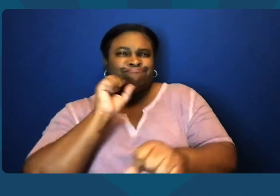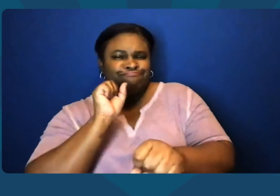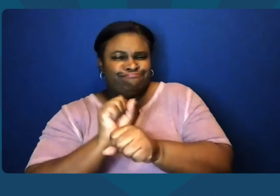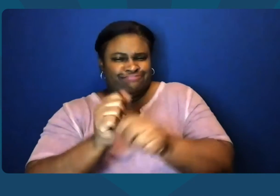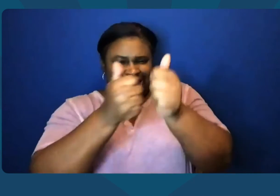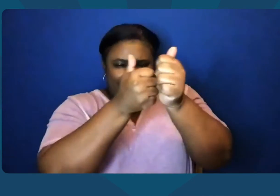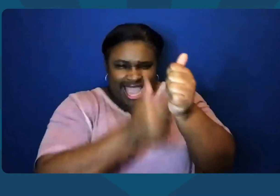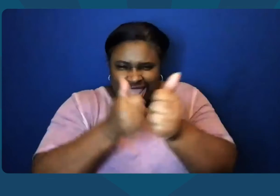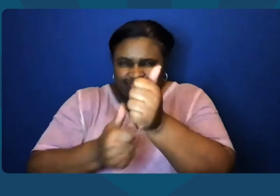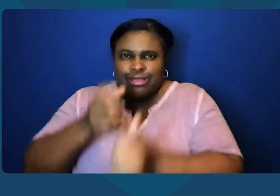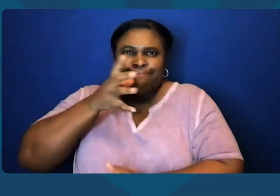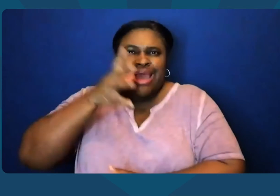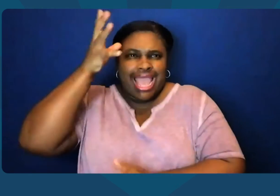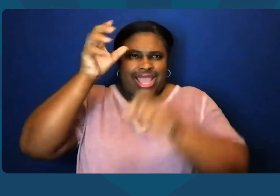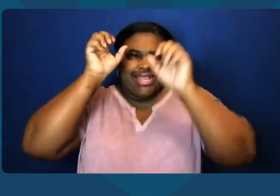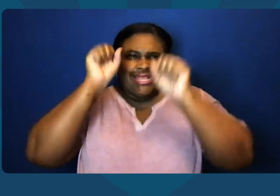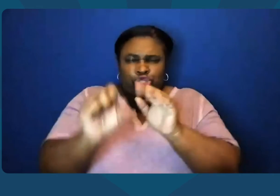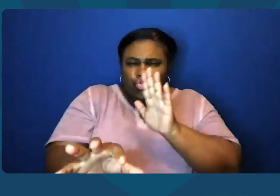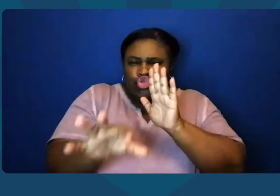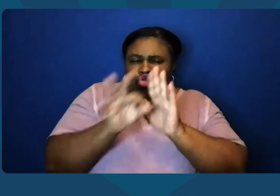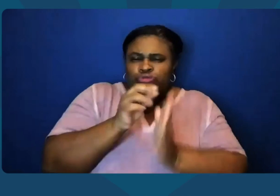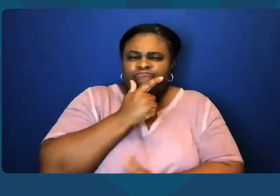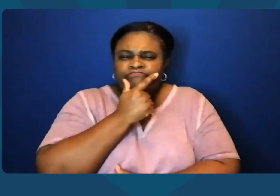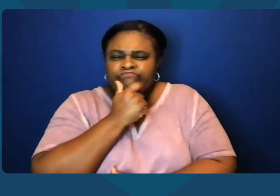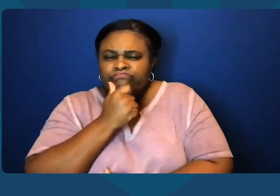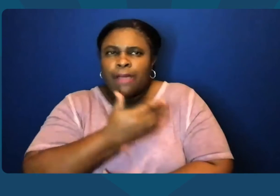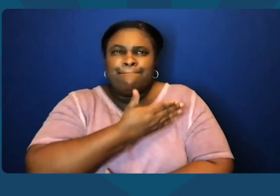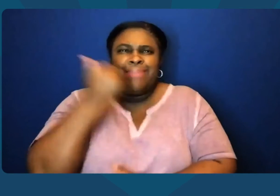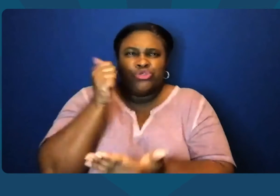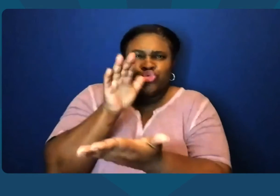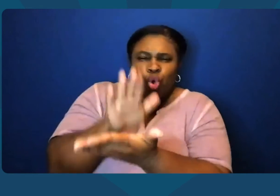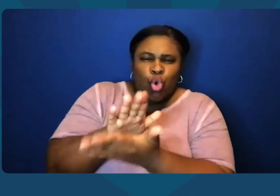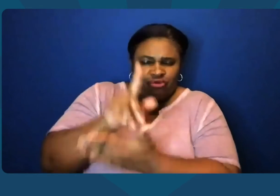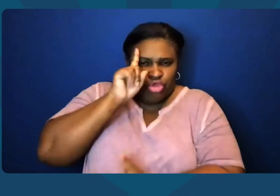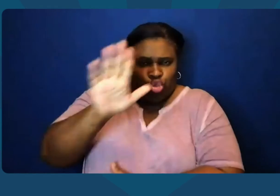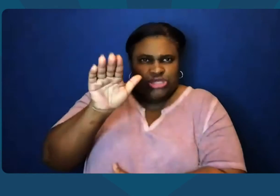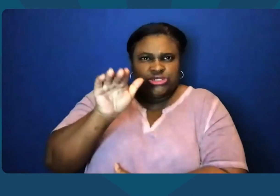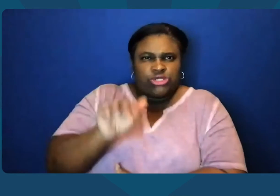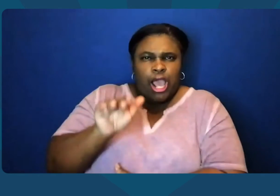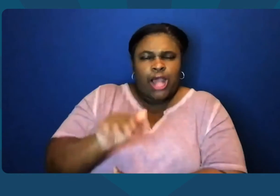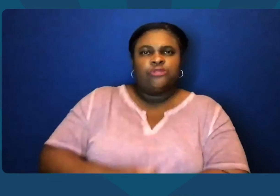parent can choose the best school for their child.